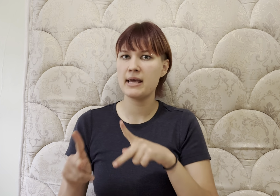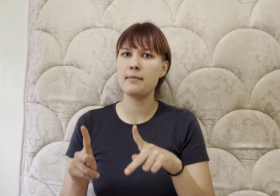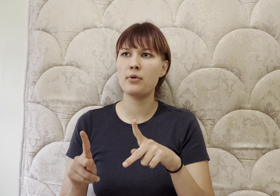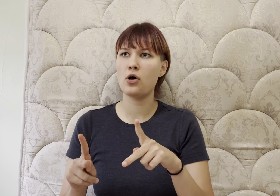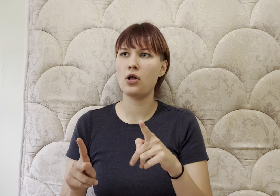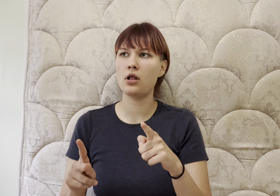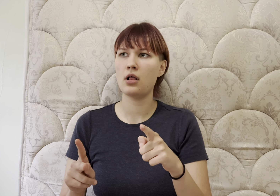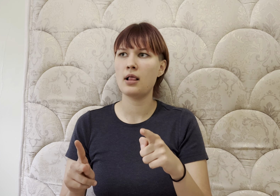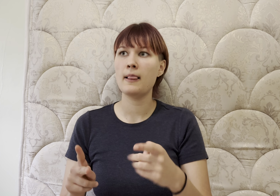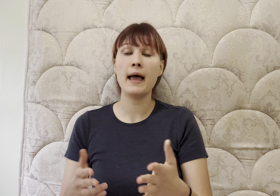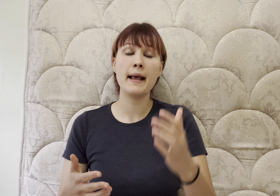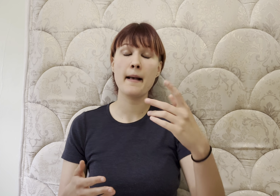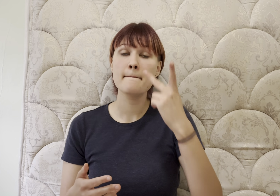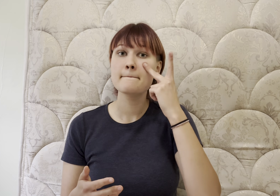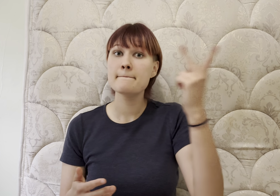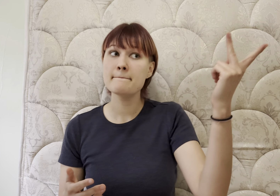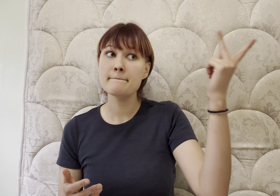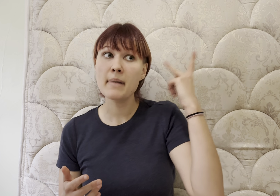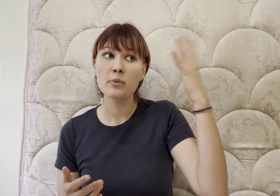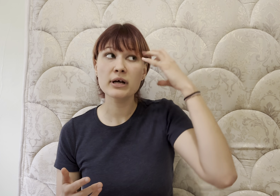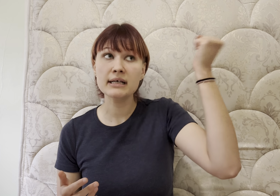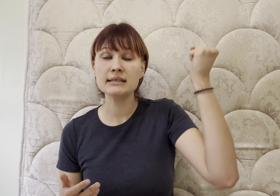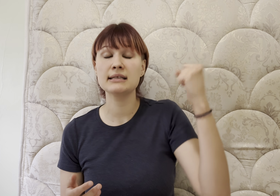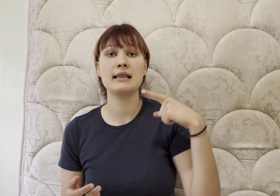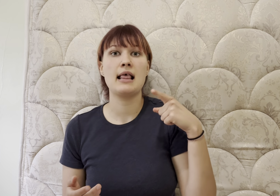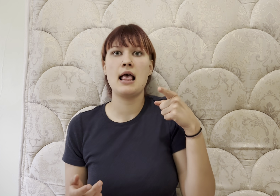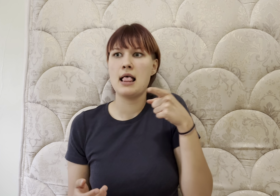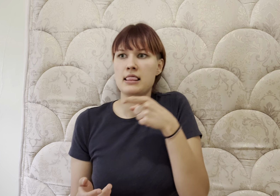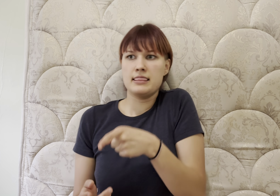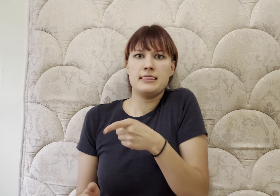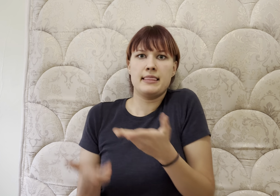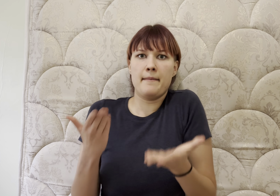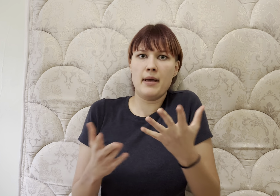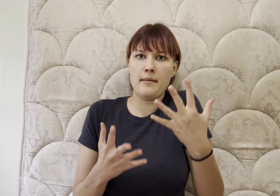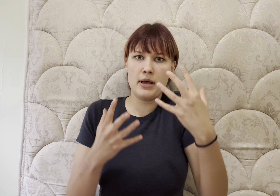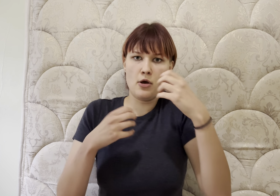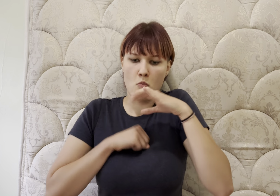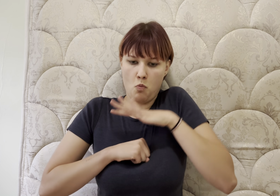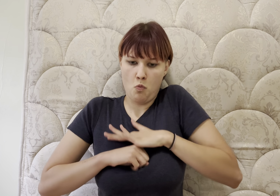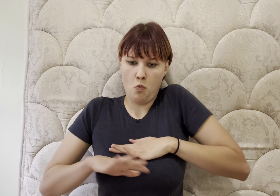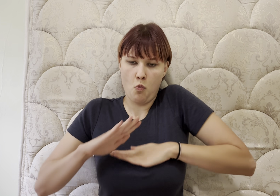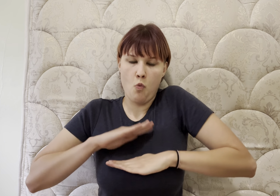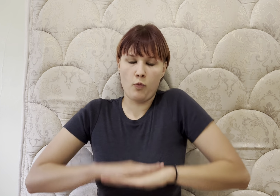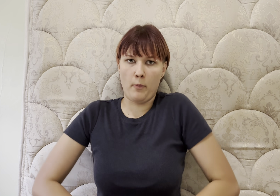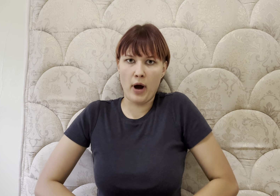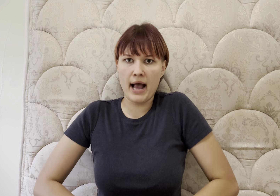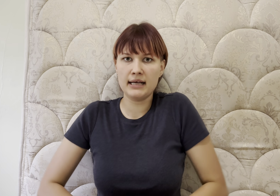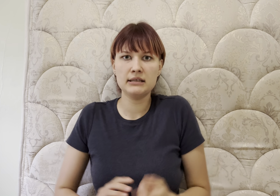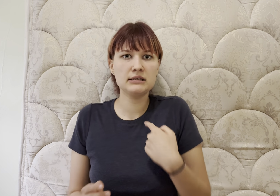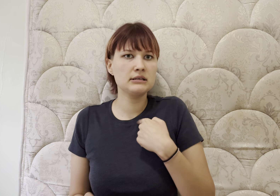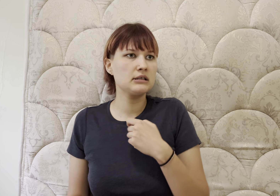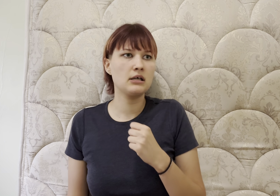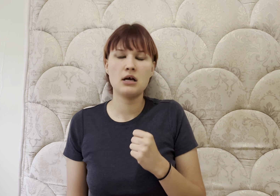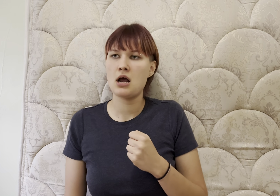they may not have resolved in their childhood, conflicts from their childhood that may be still hampering them